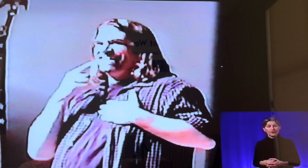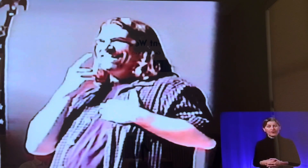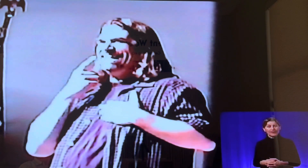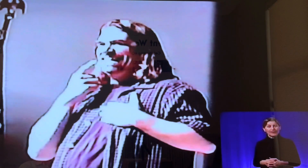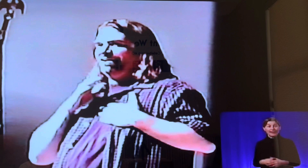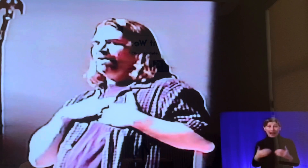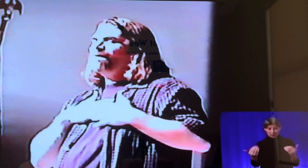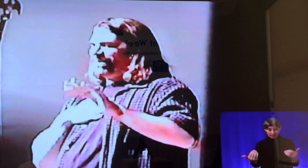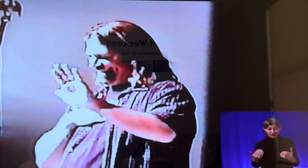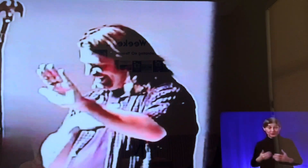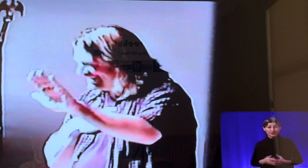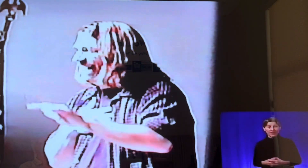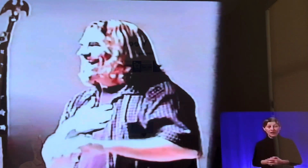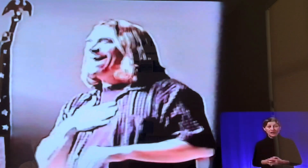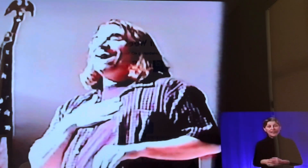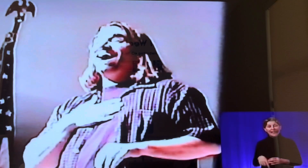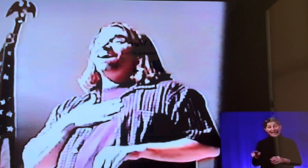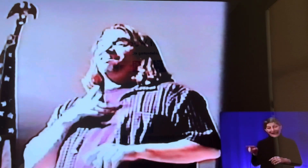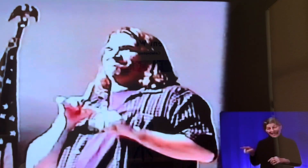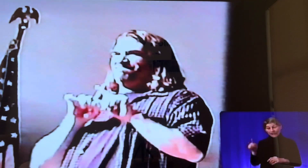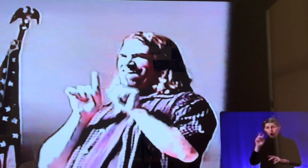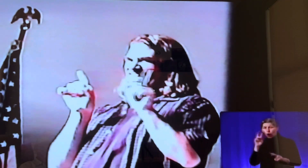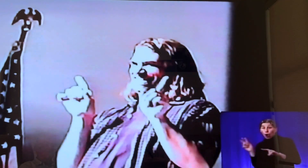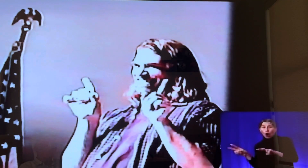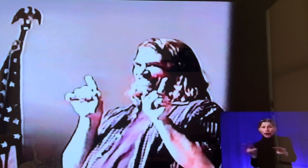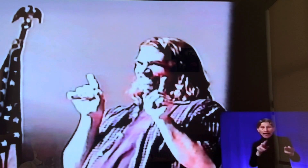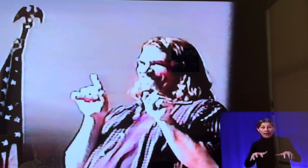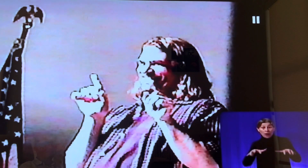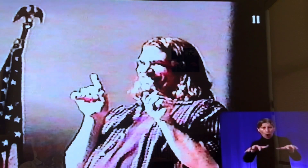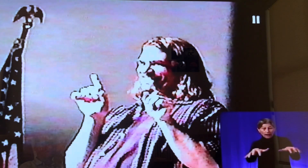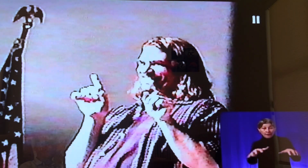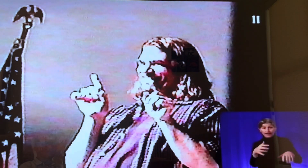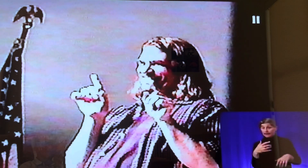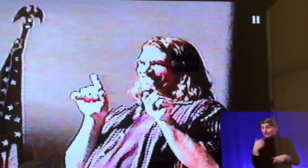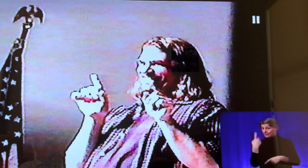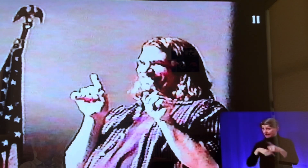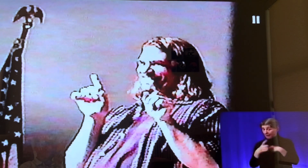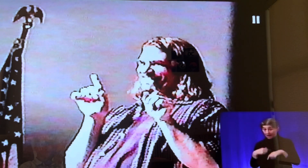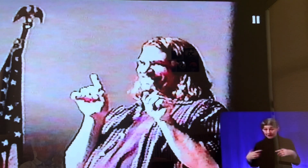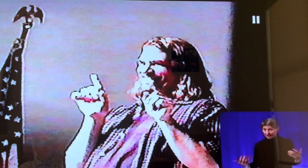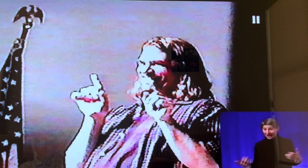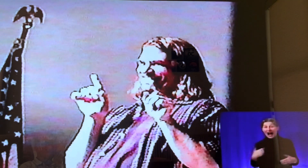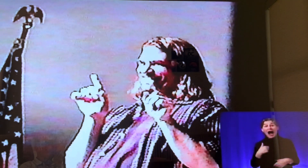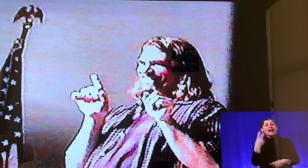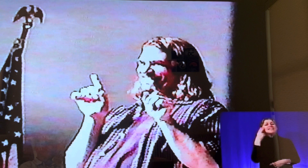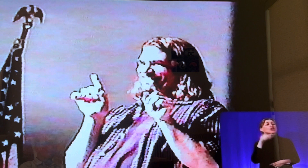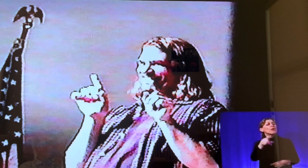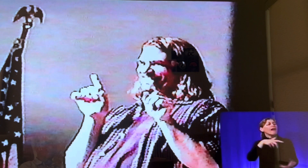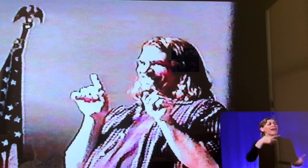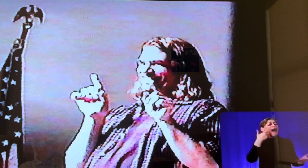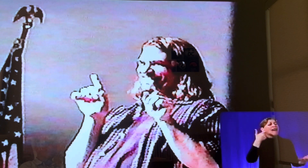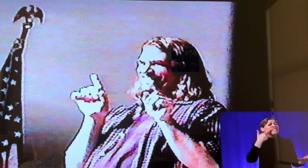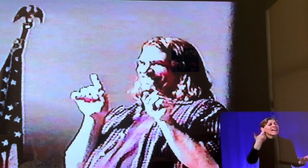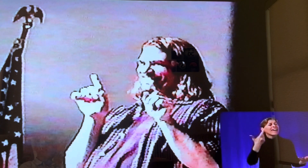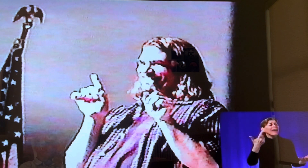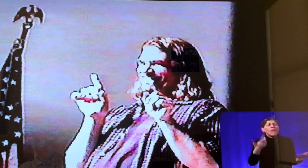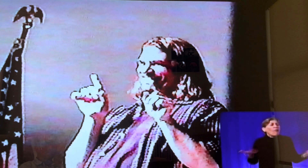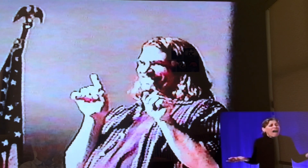Now, he's looking out at the audience and says, I see you're laughing. What? So in a little bit,